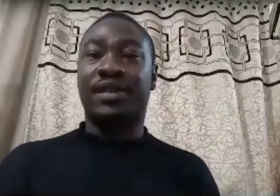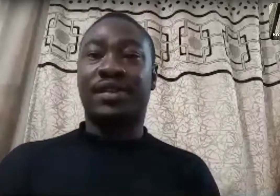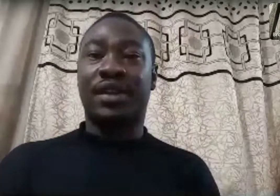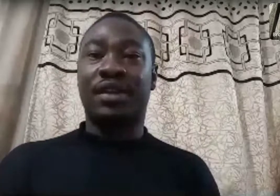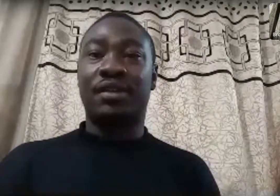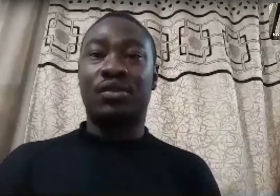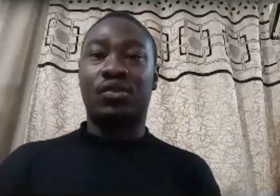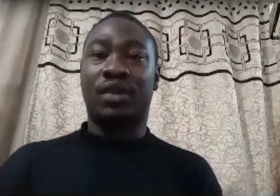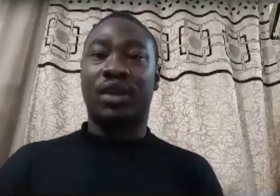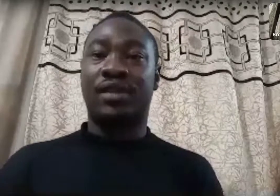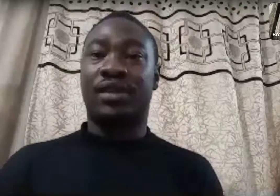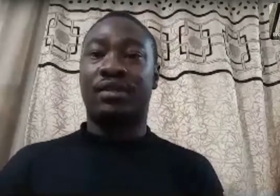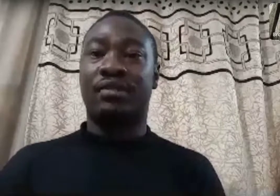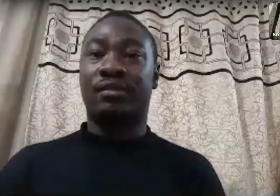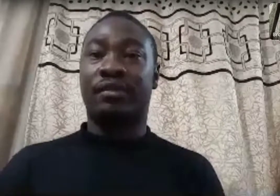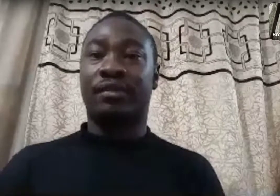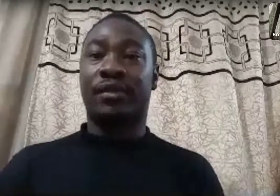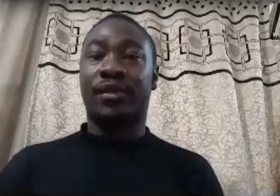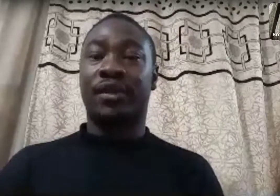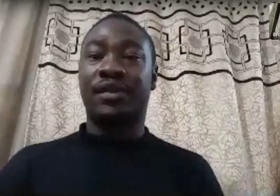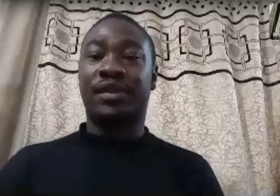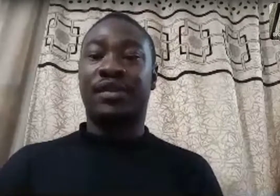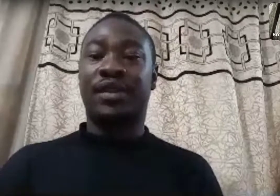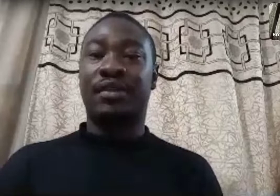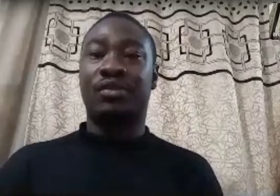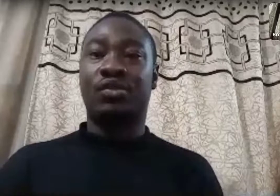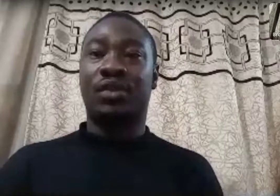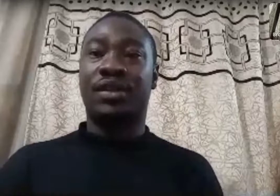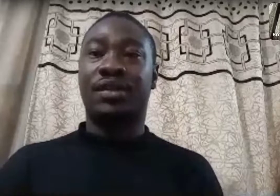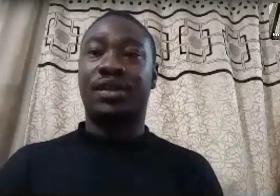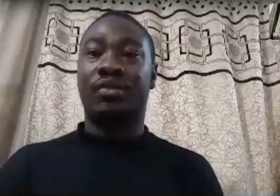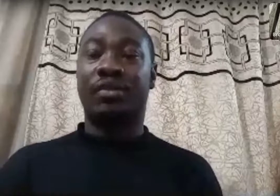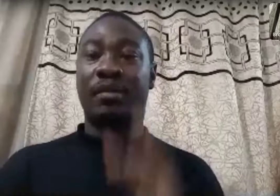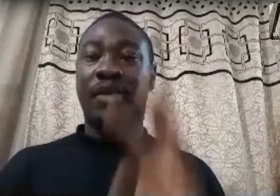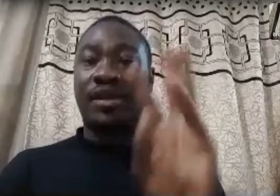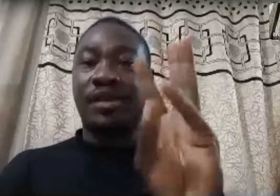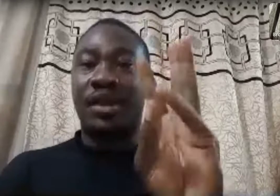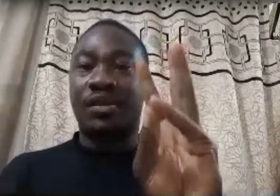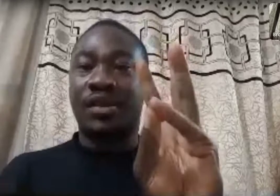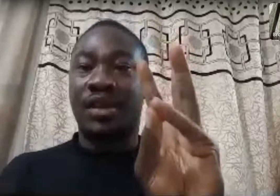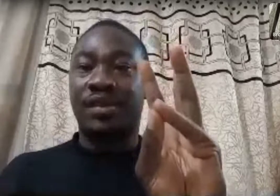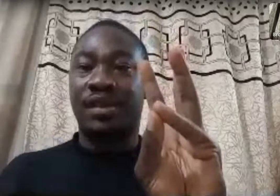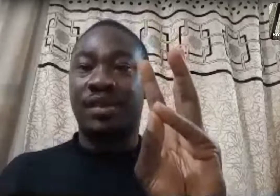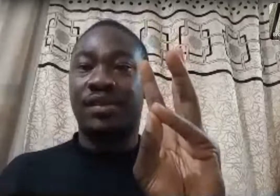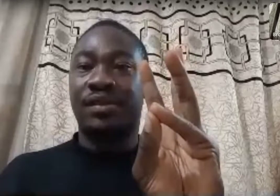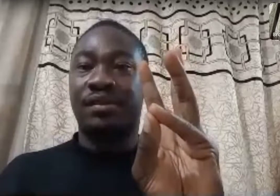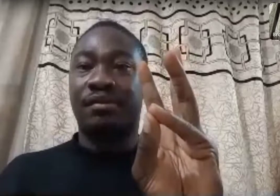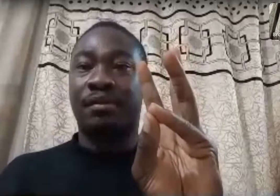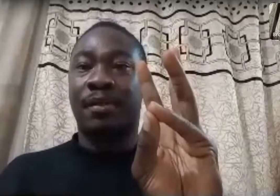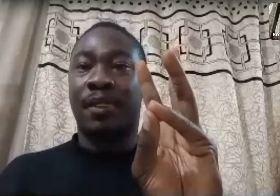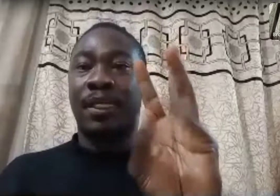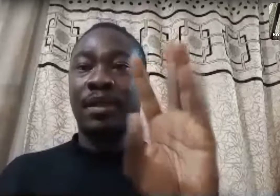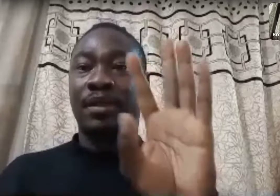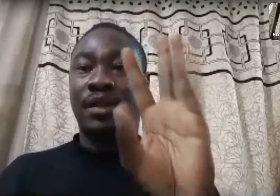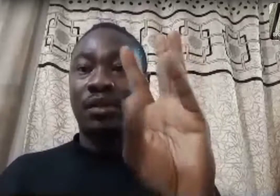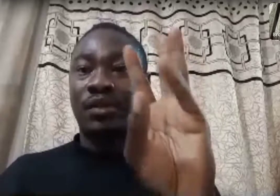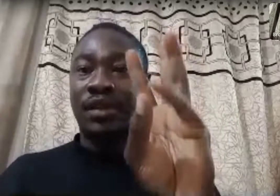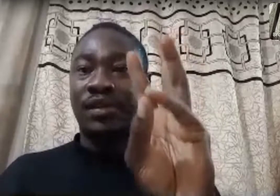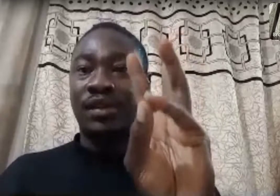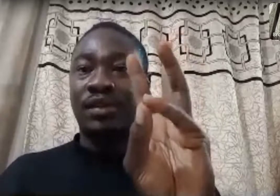19? 16 to 19. Remember, this is how you sign 6. This is how you sign 6. So